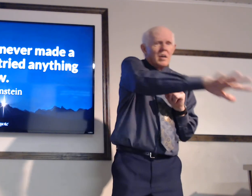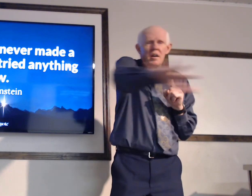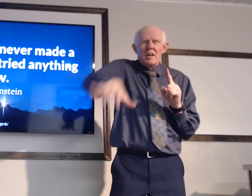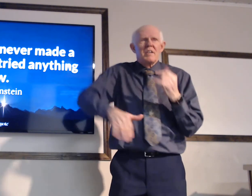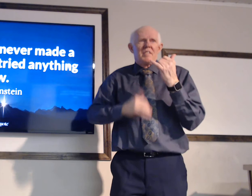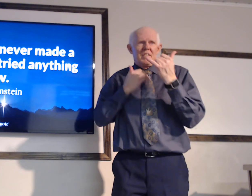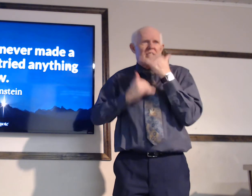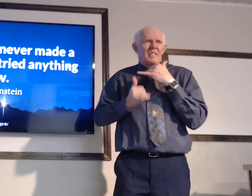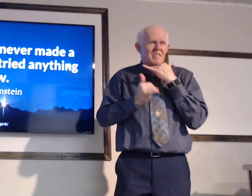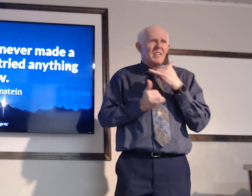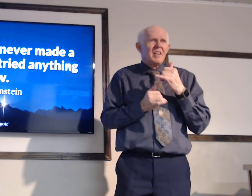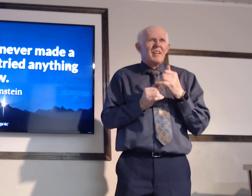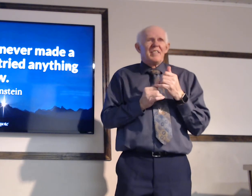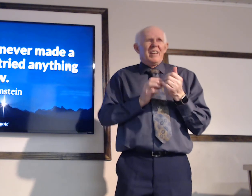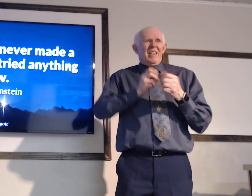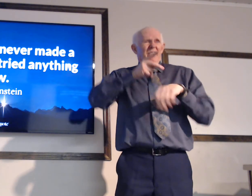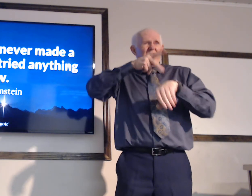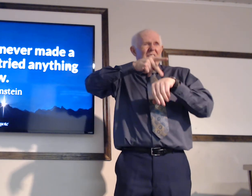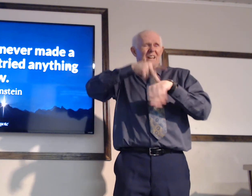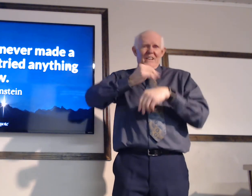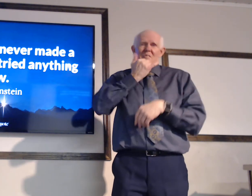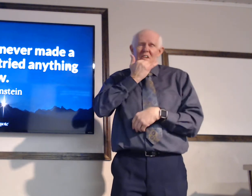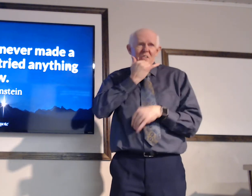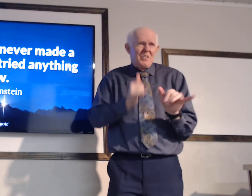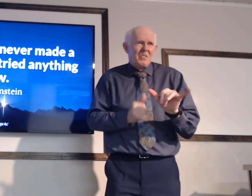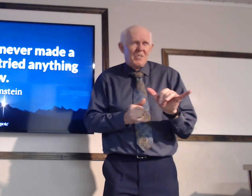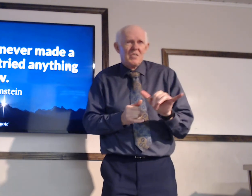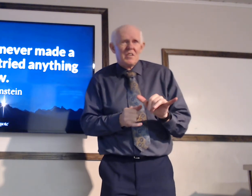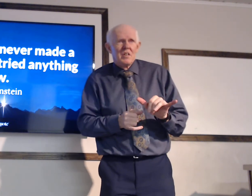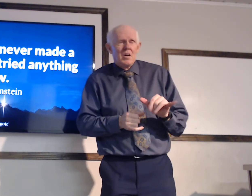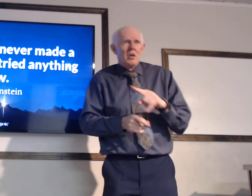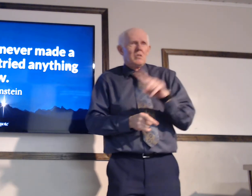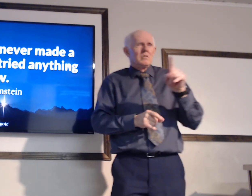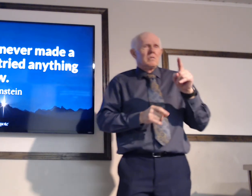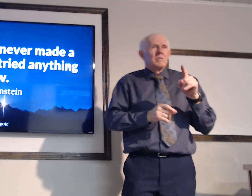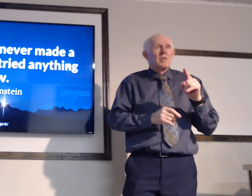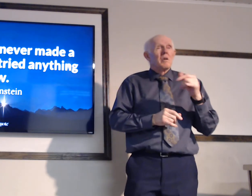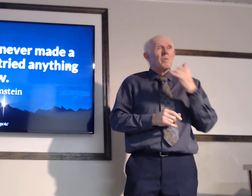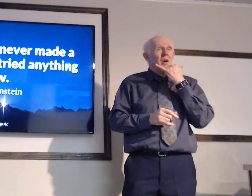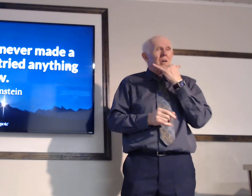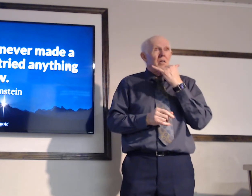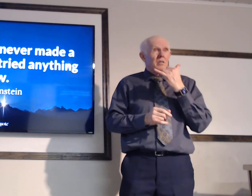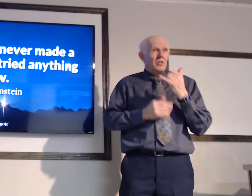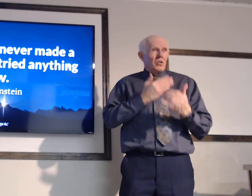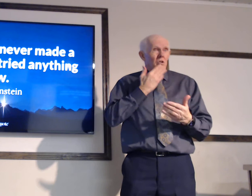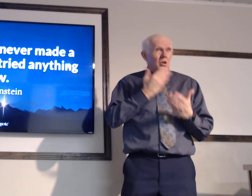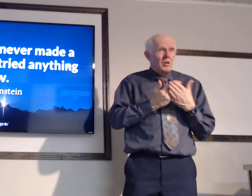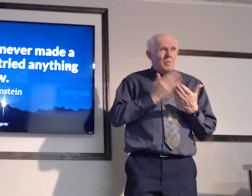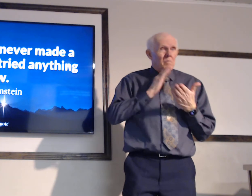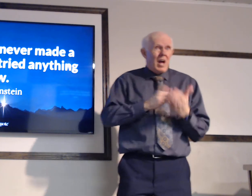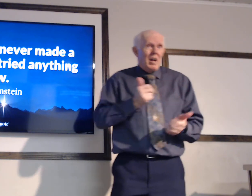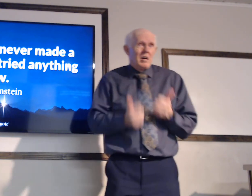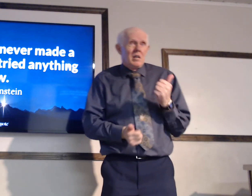mistakes. Jesus made no wrong. Peter did wrong and made